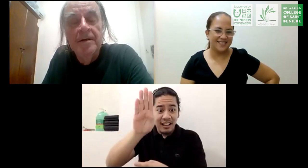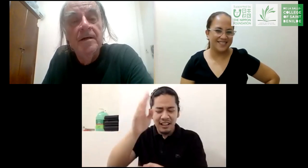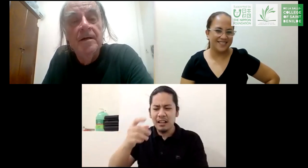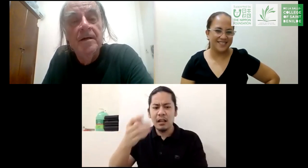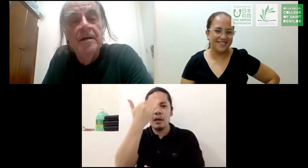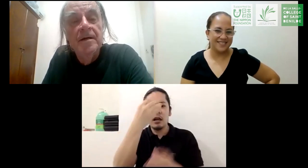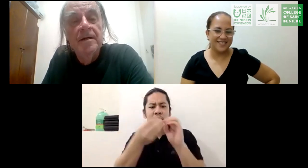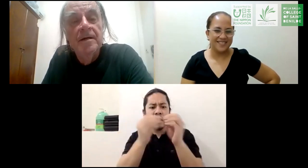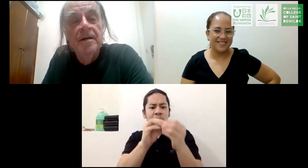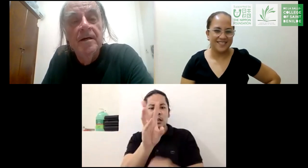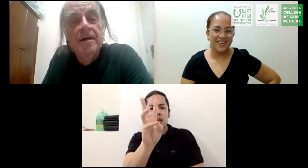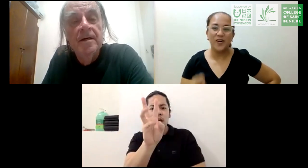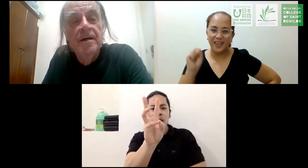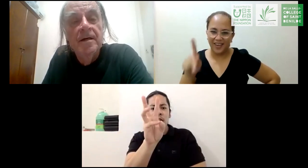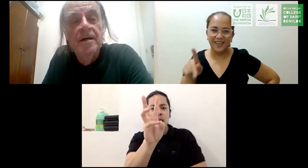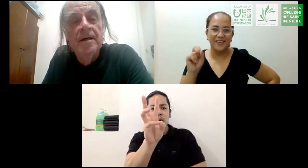right.